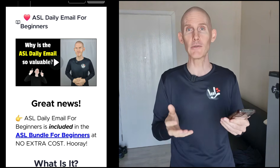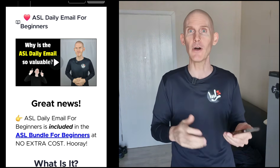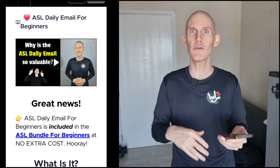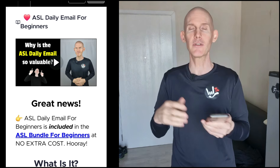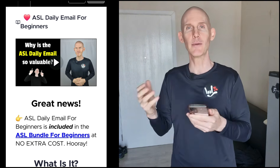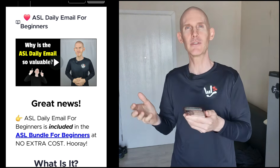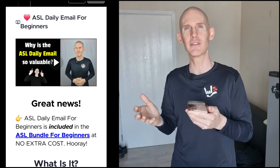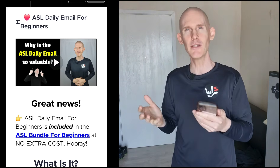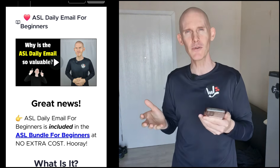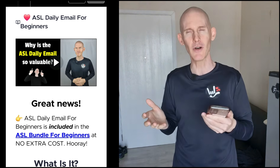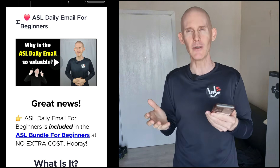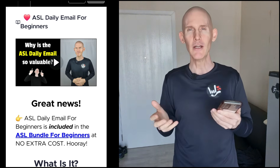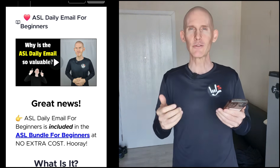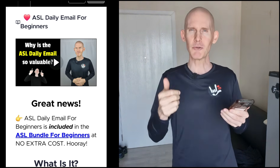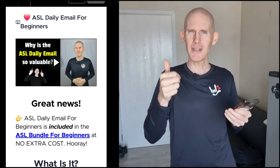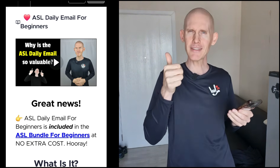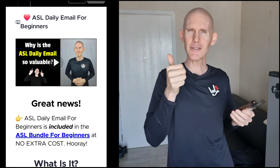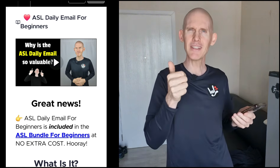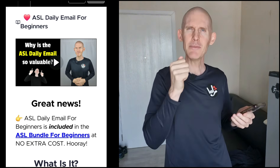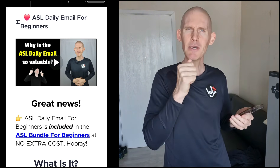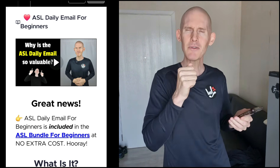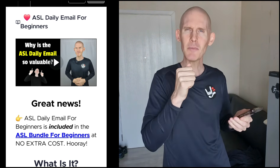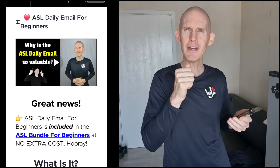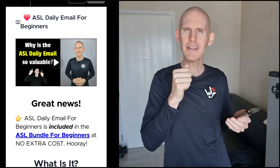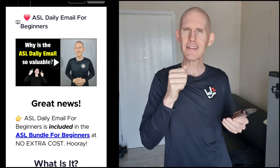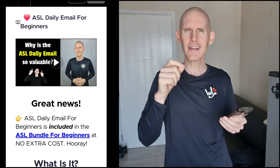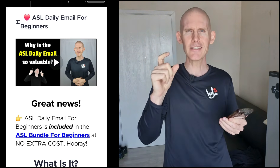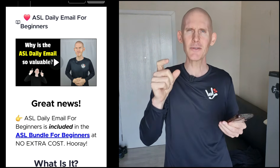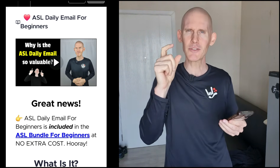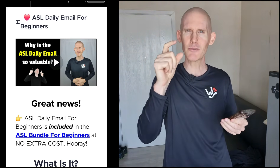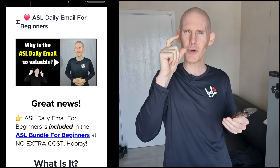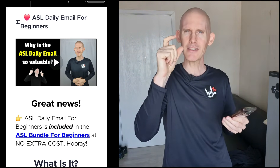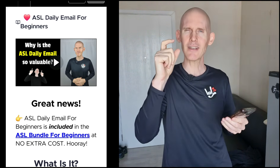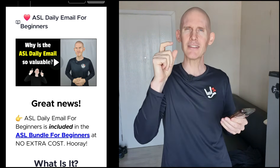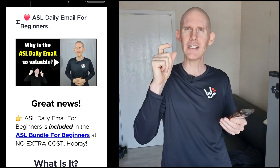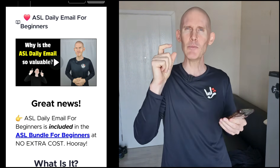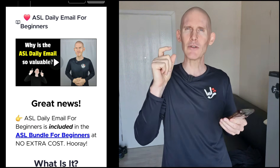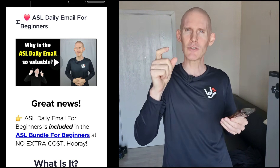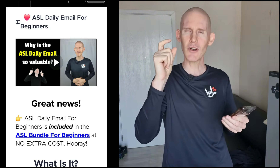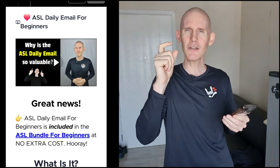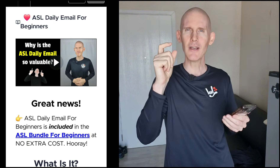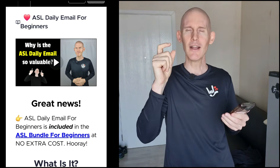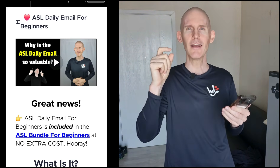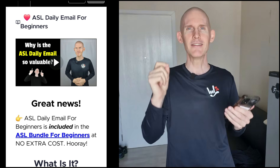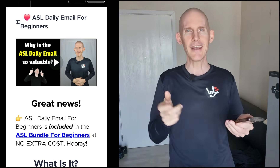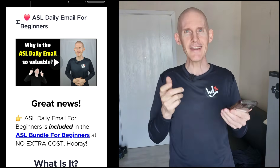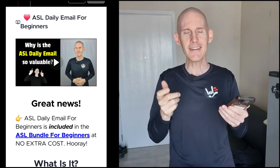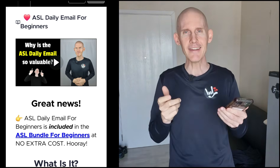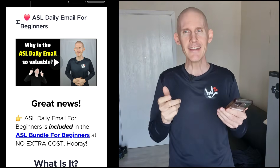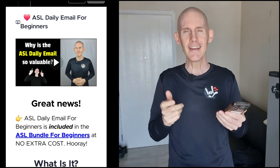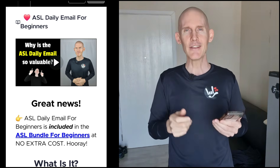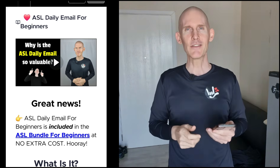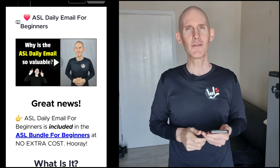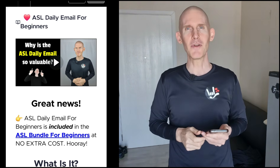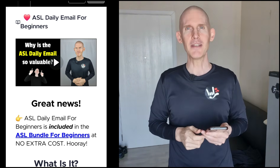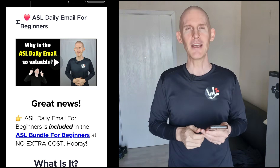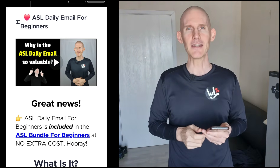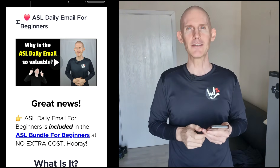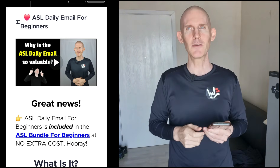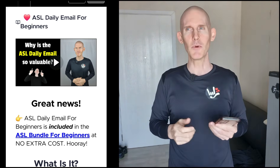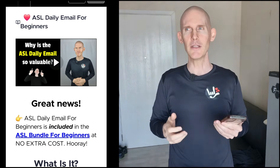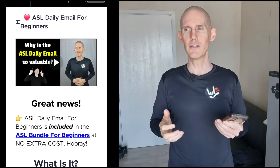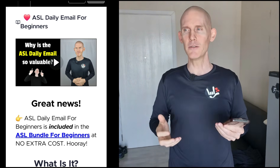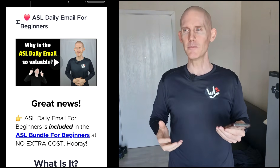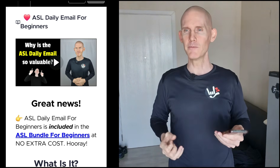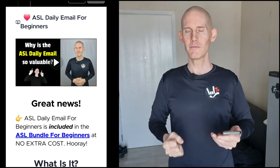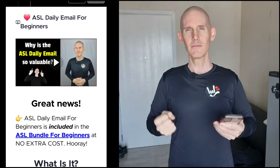in our schedule. Other times it's difficult. So a nice little email reminder, a nice little bite-sized email chunk daily is just a